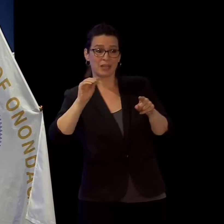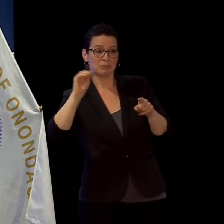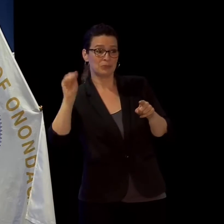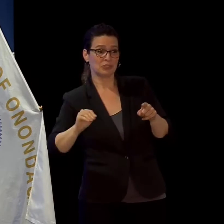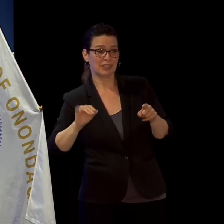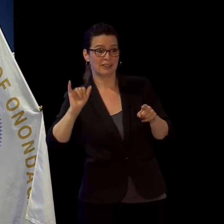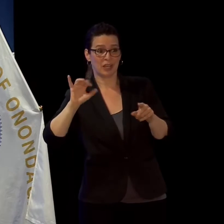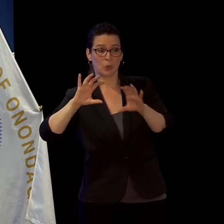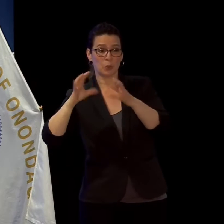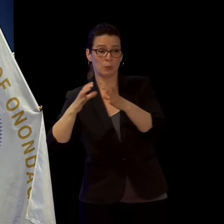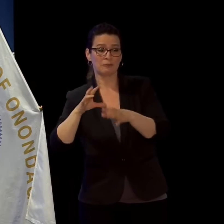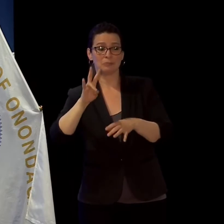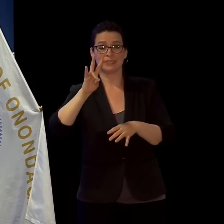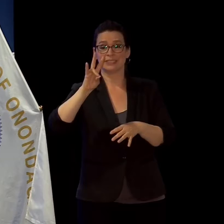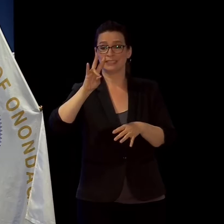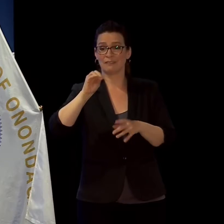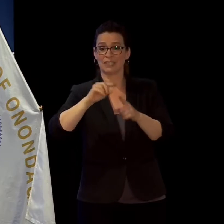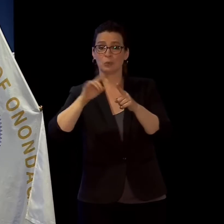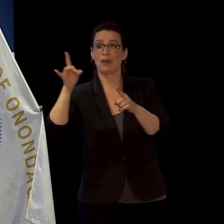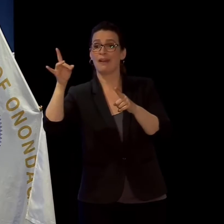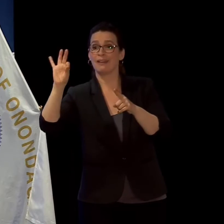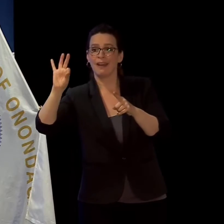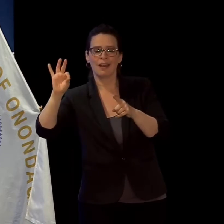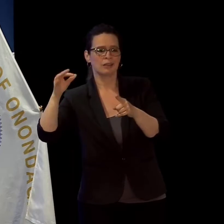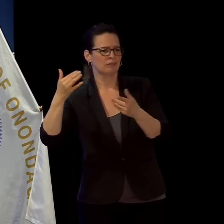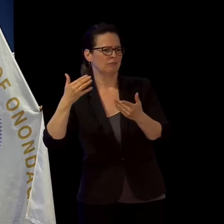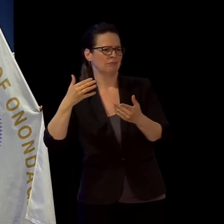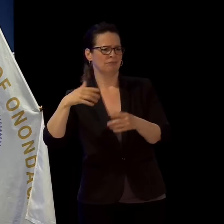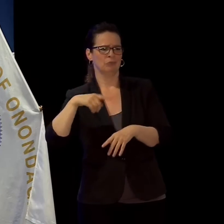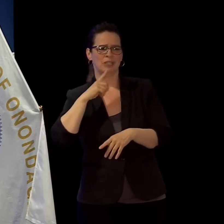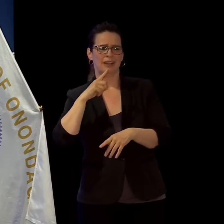number. 73, 60 to 69, those are all excellent numbers.